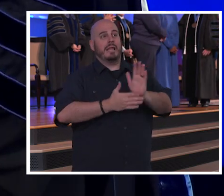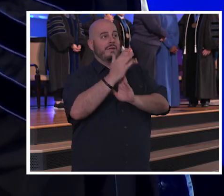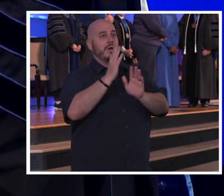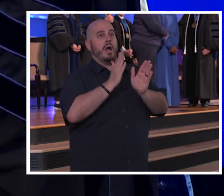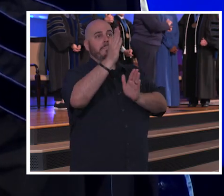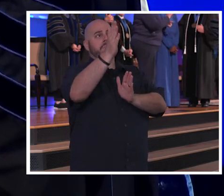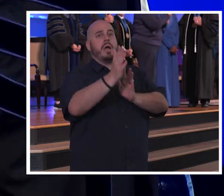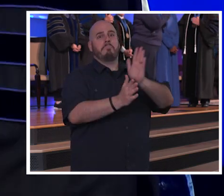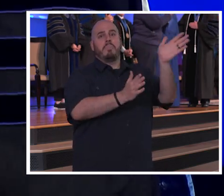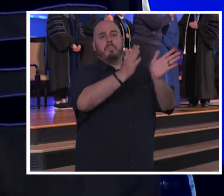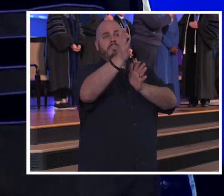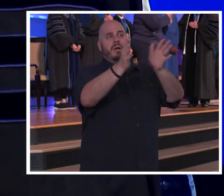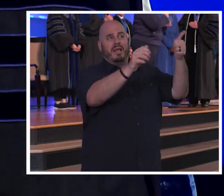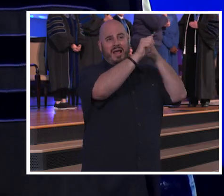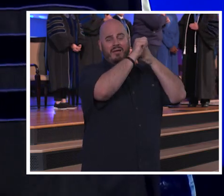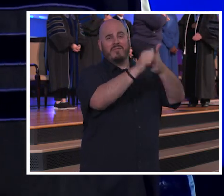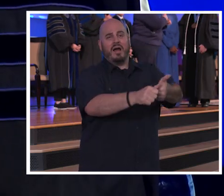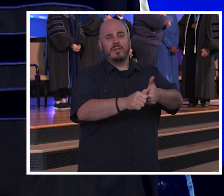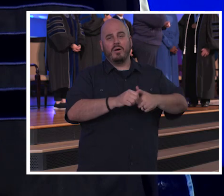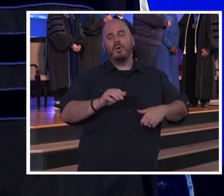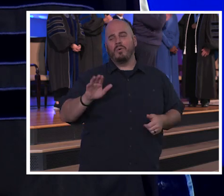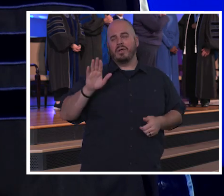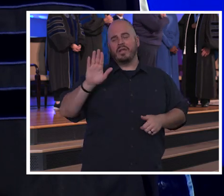follow in her footsteps,